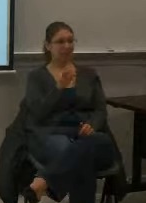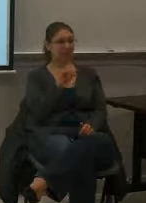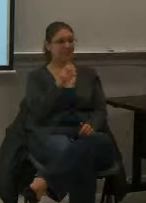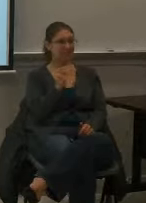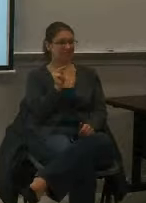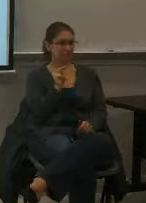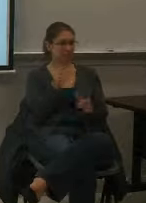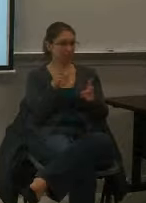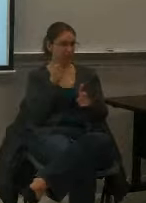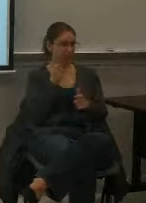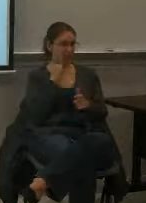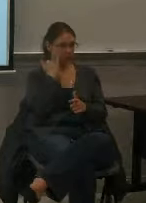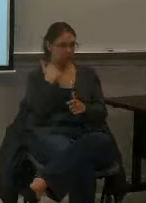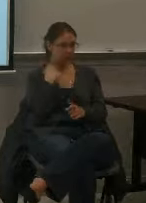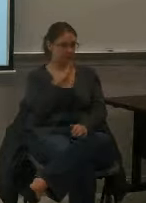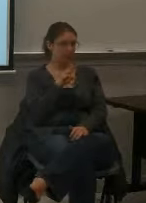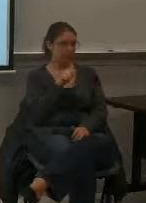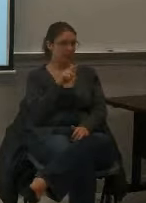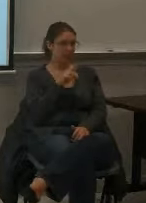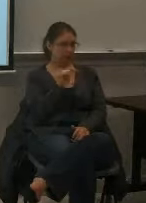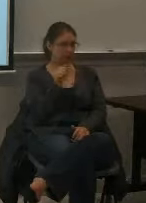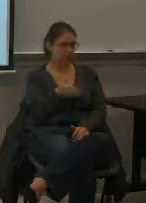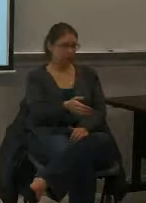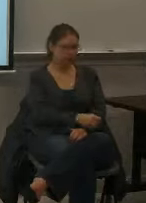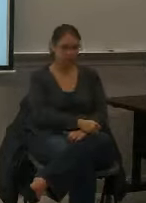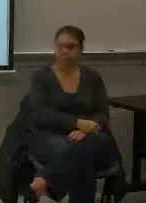in the presence of the bacteria.